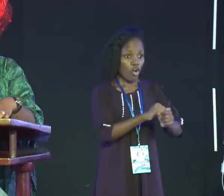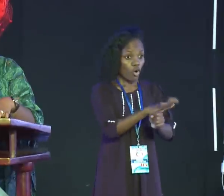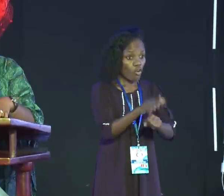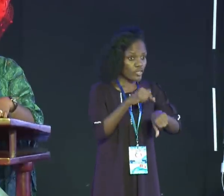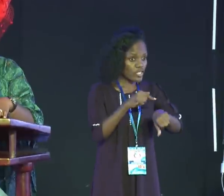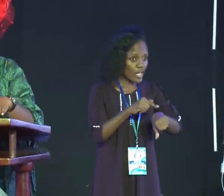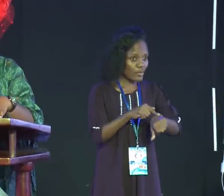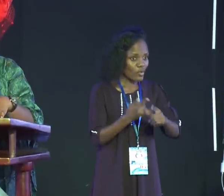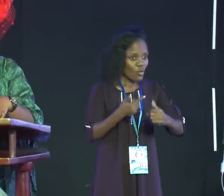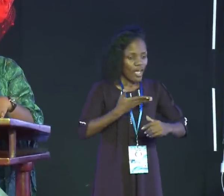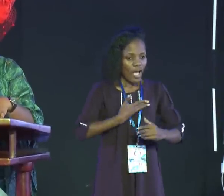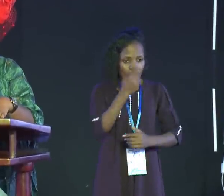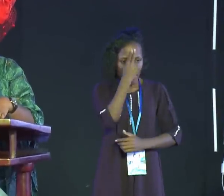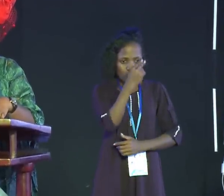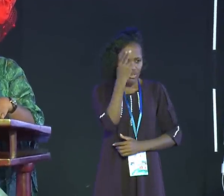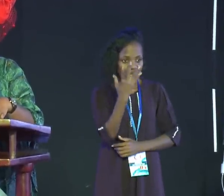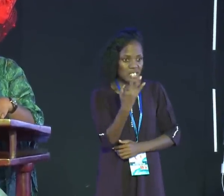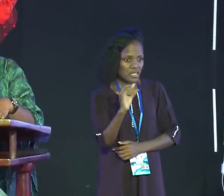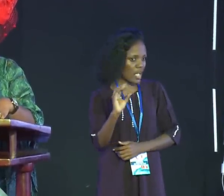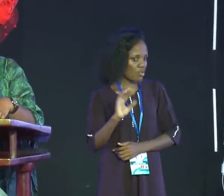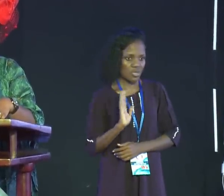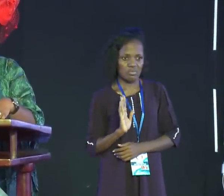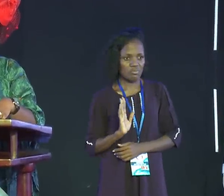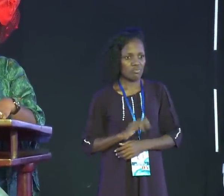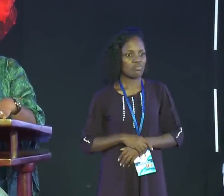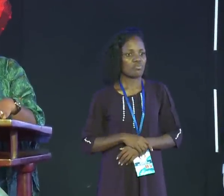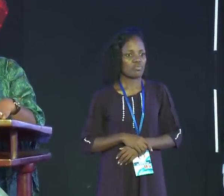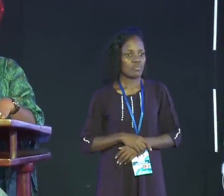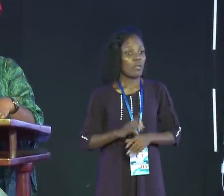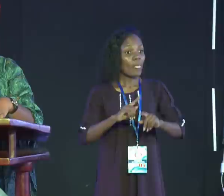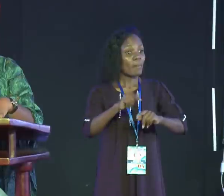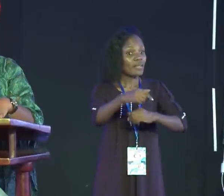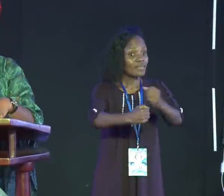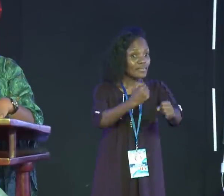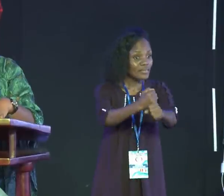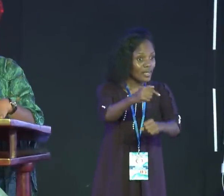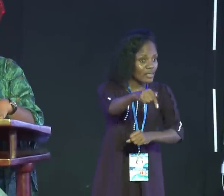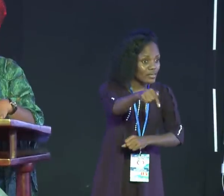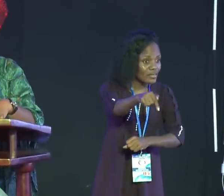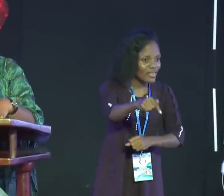By the time we went into COVID, we had 300 students.